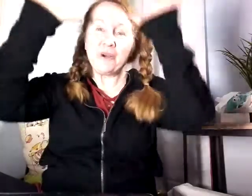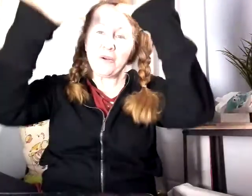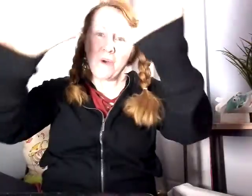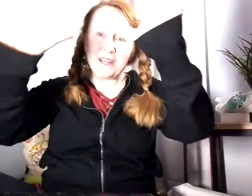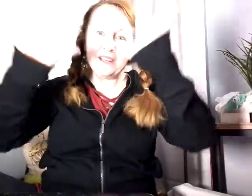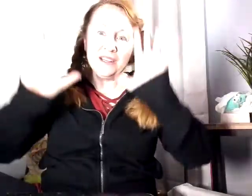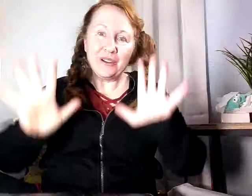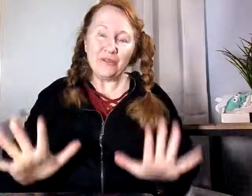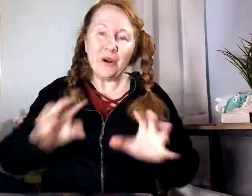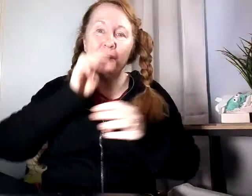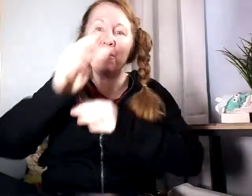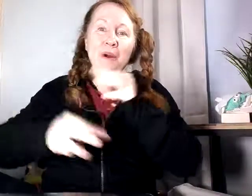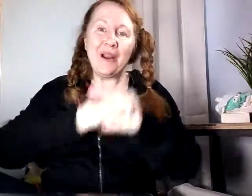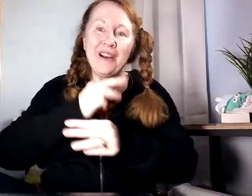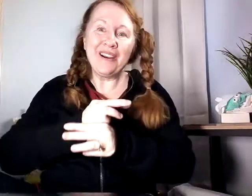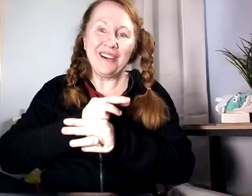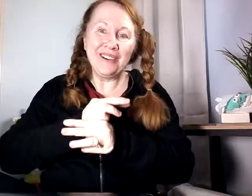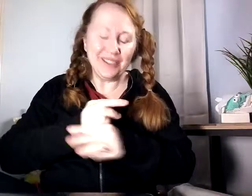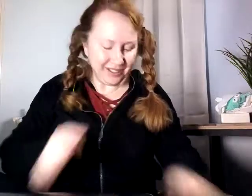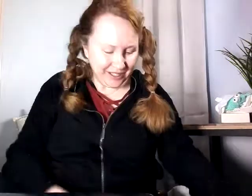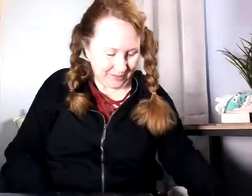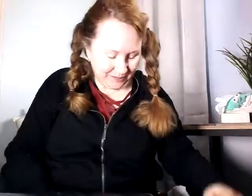a wonderful world.